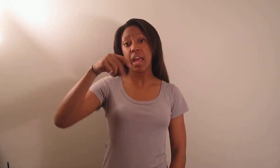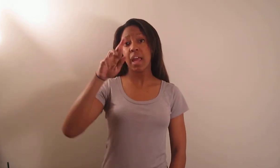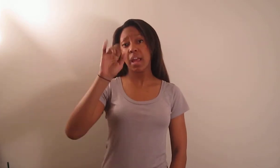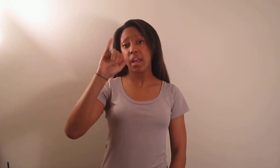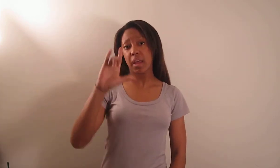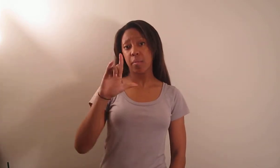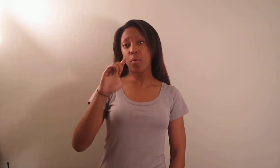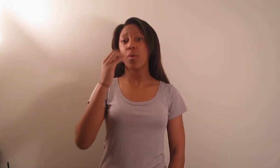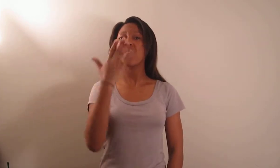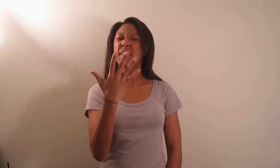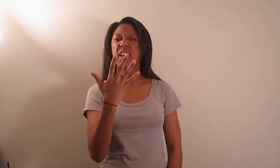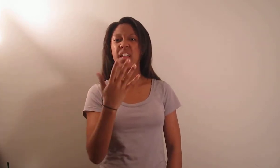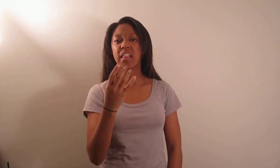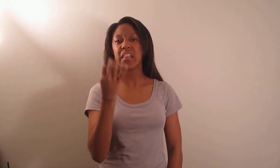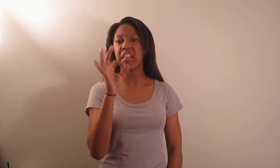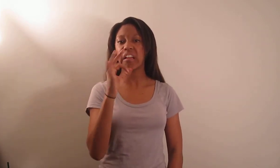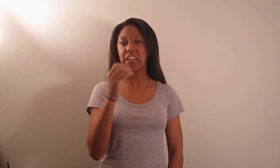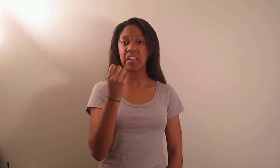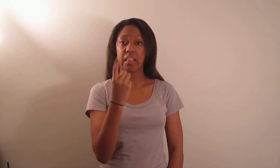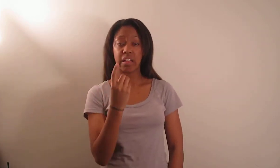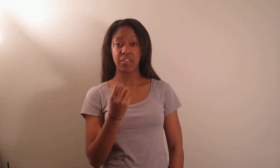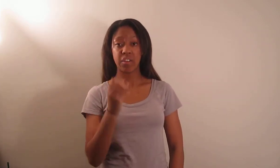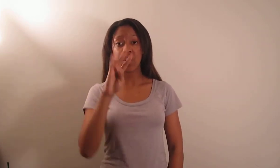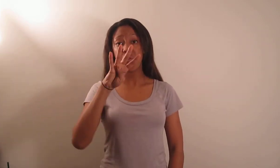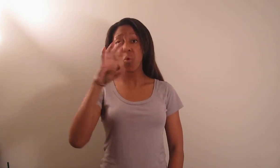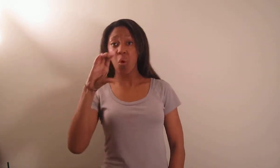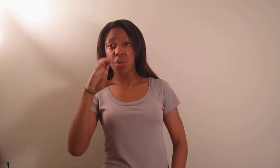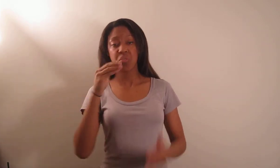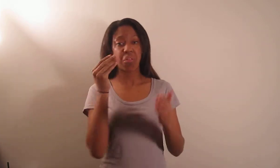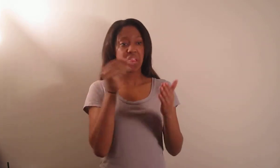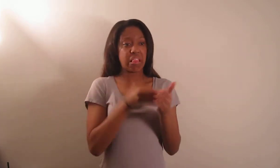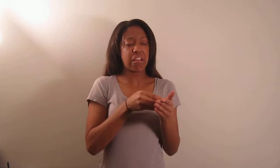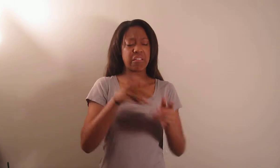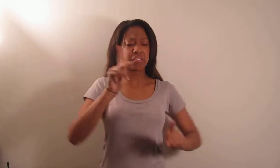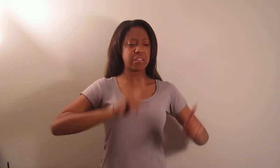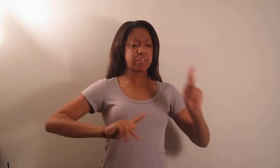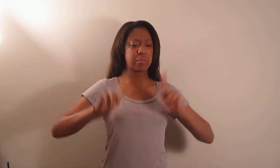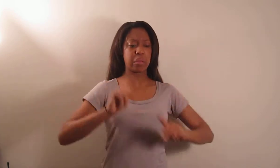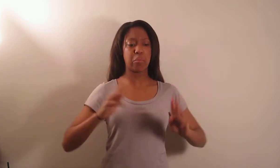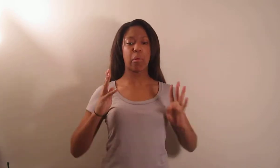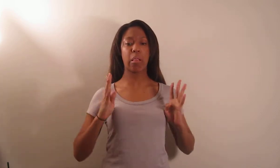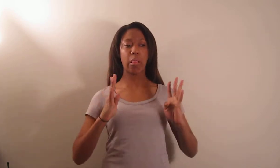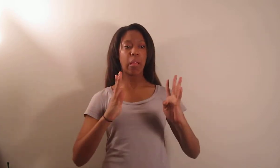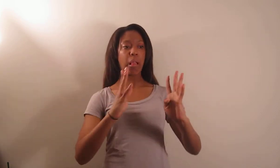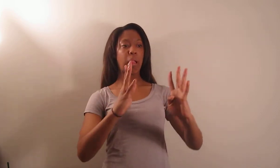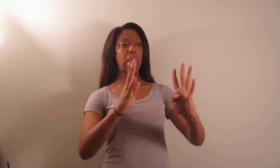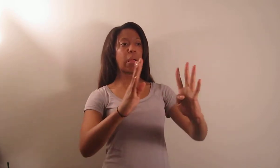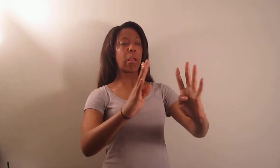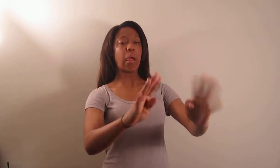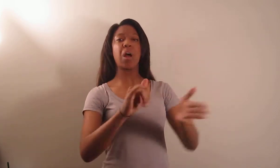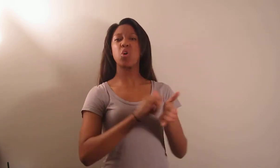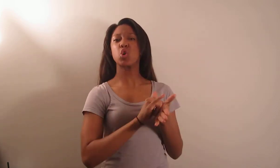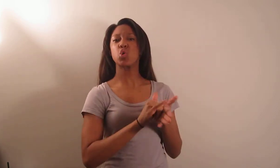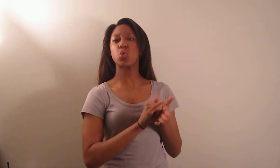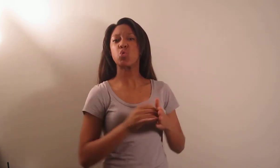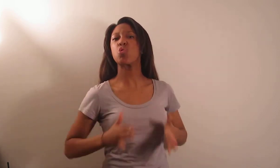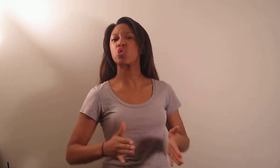1911, 400,000 people lined the rain-drenched sidewalks of New York as an empty horse-drawn